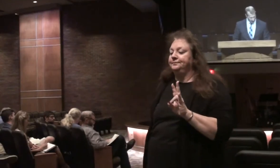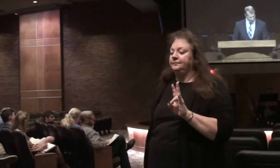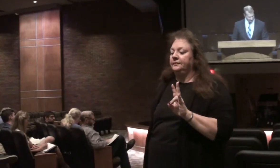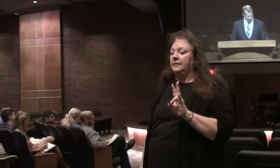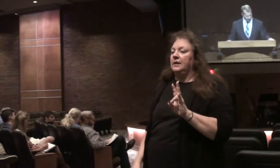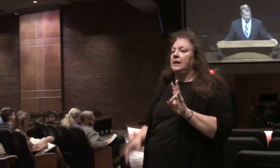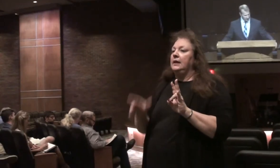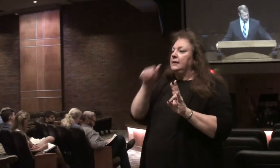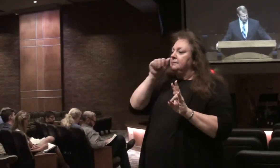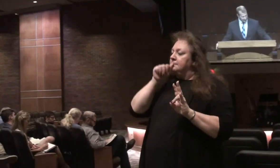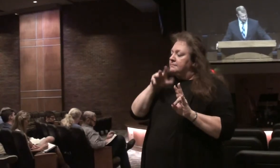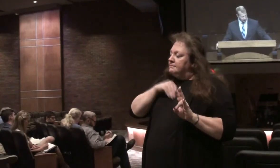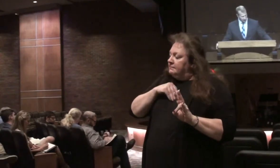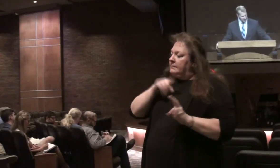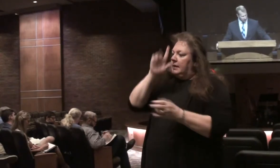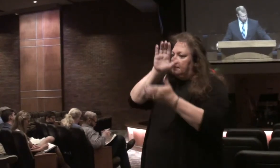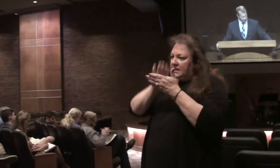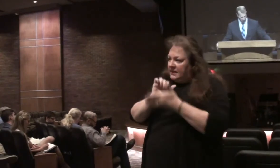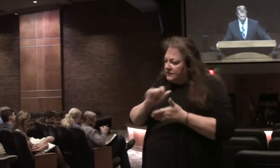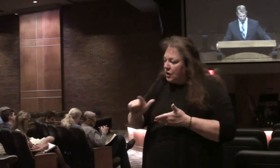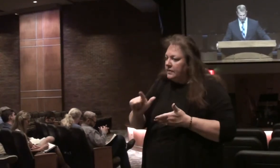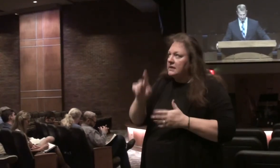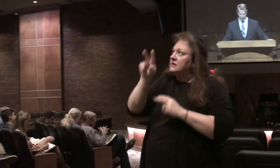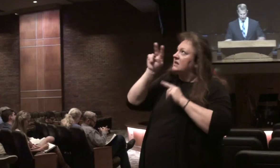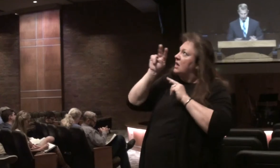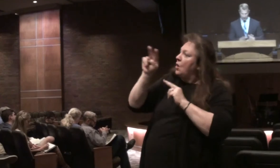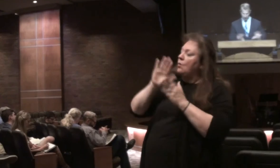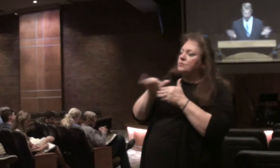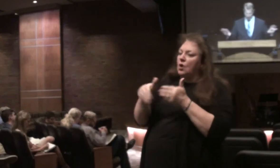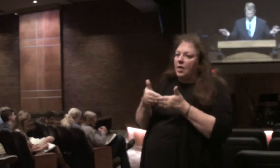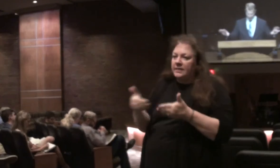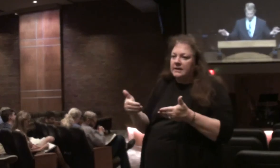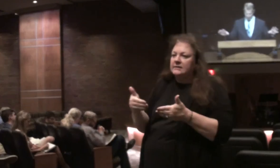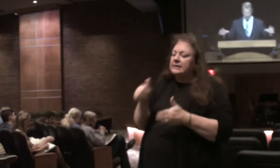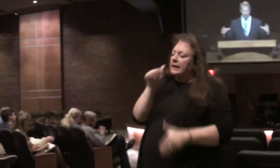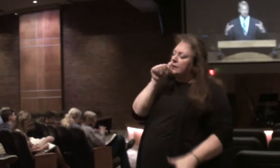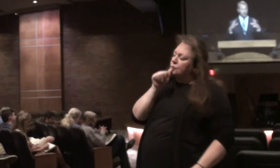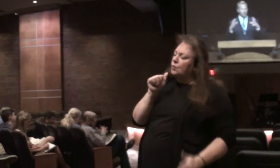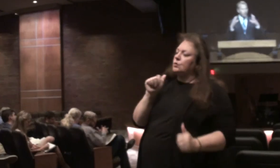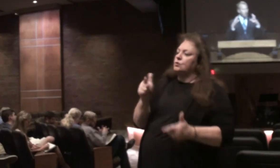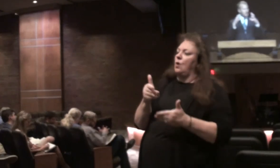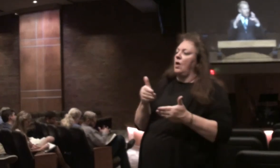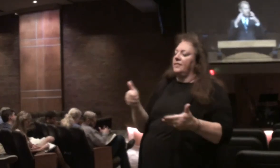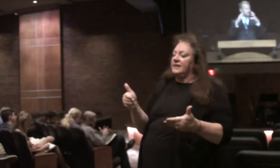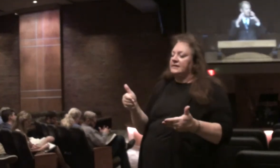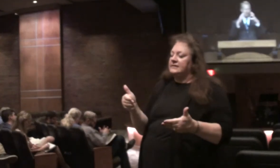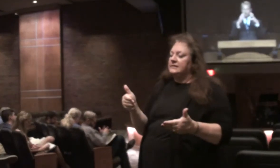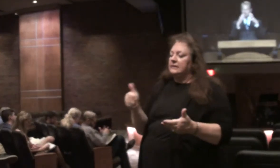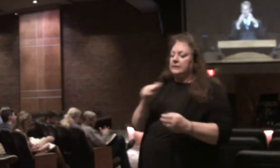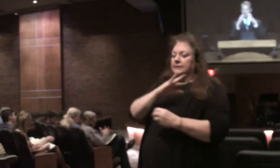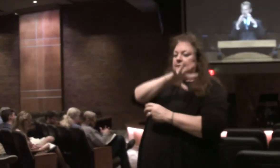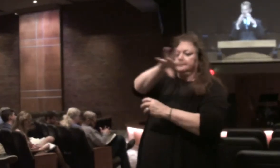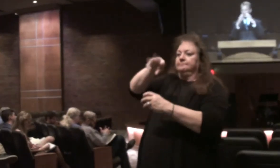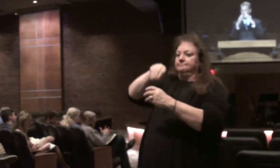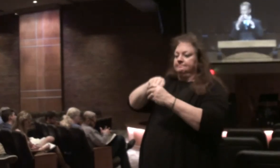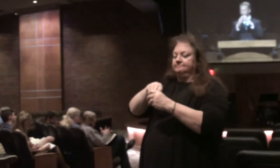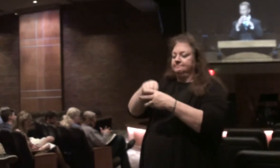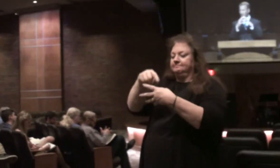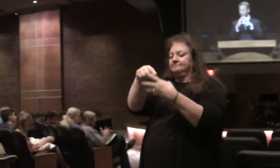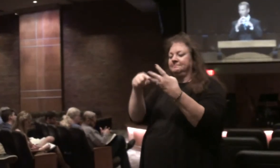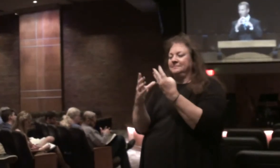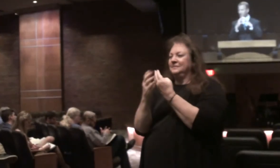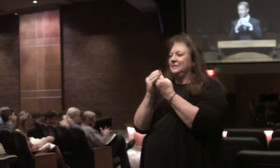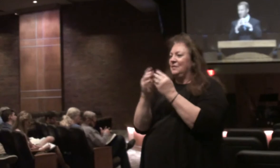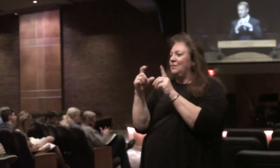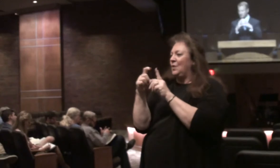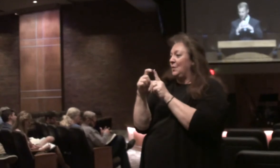love bears all things, believes all things, hopes all things, endures all things. Four all-encompassing terms as he starts to wrap